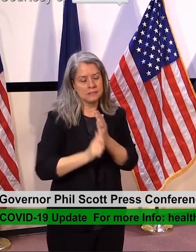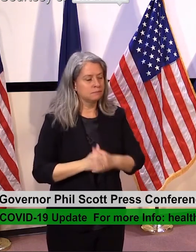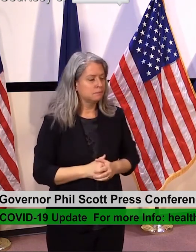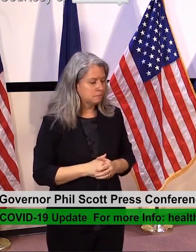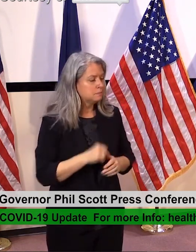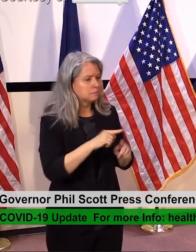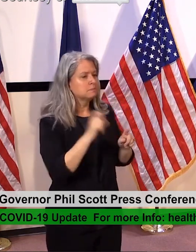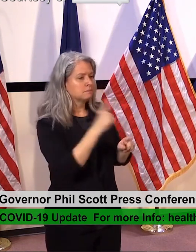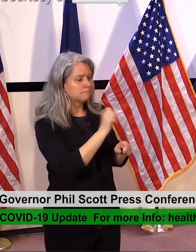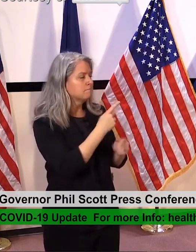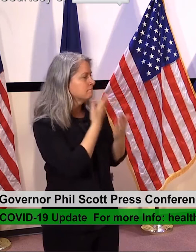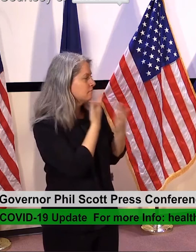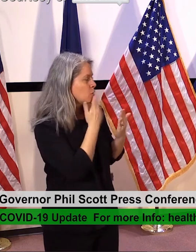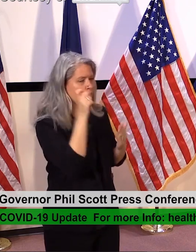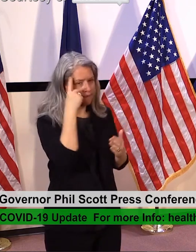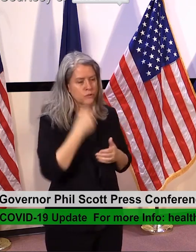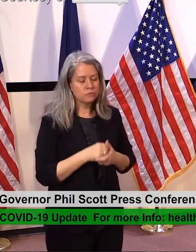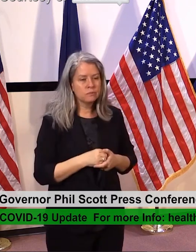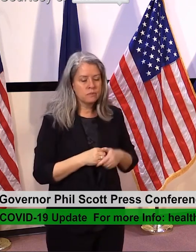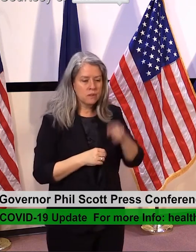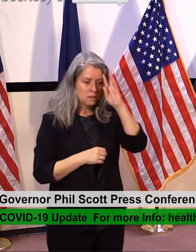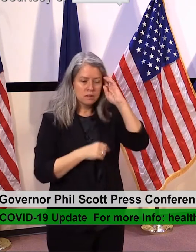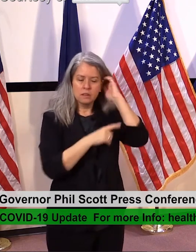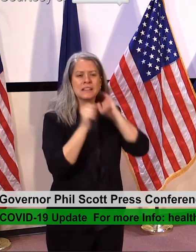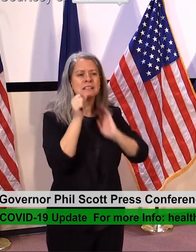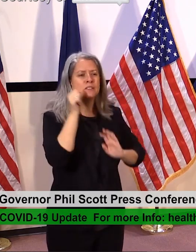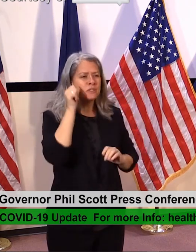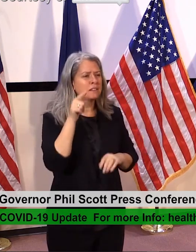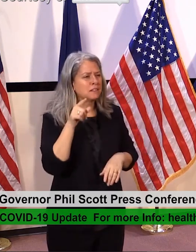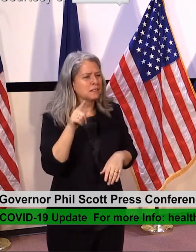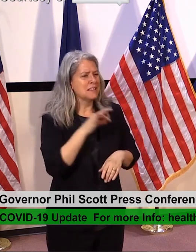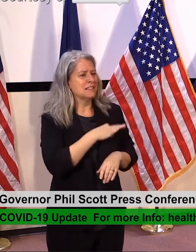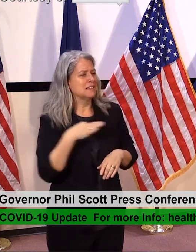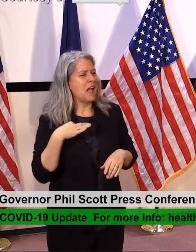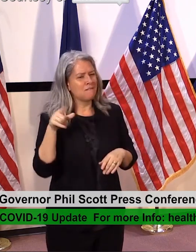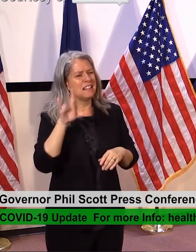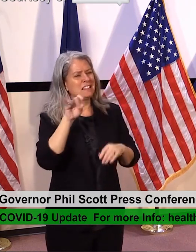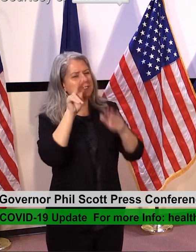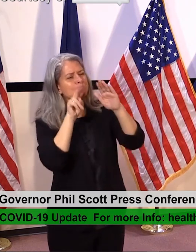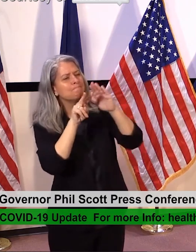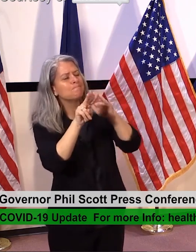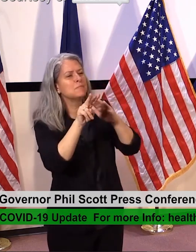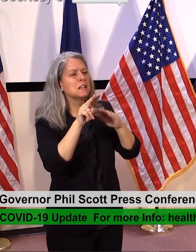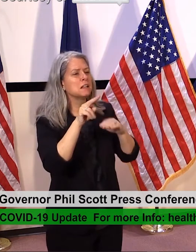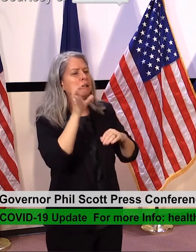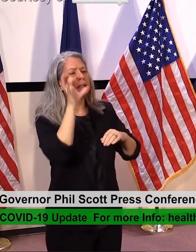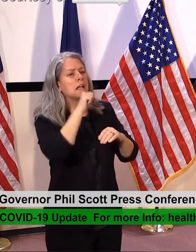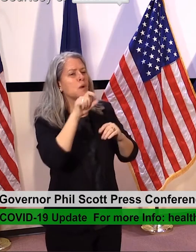Hi, Governor, thank you. Yesterday, your staff hazarded a guess of when we might peak with the